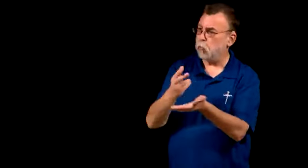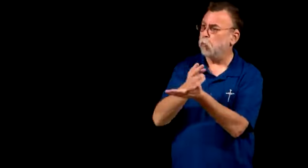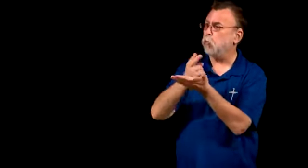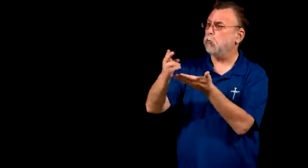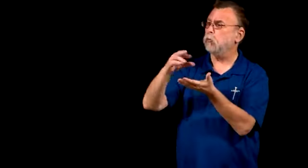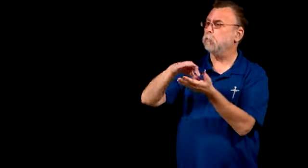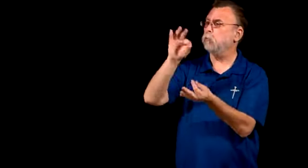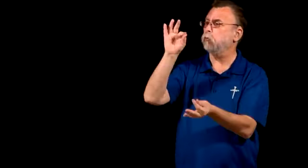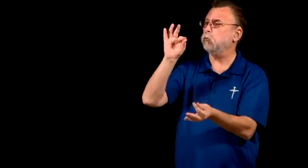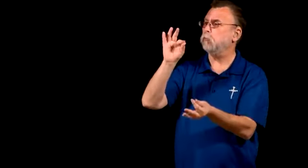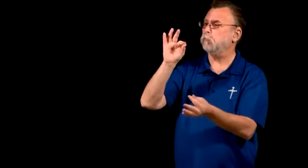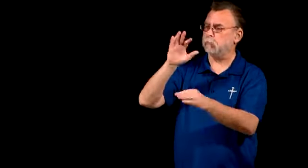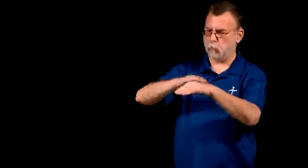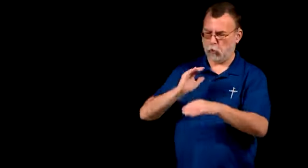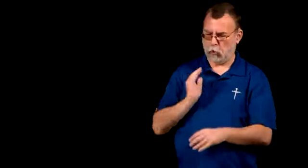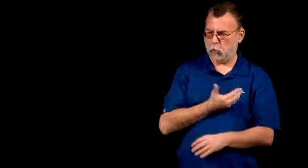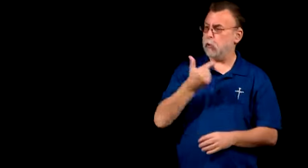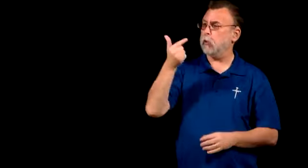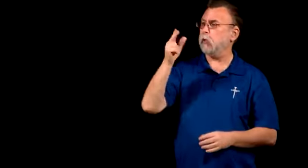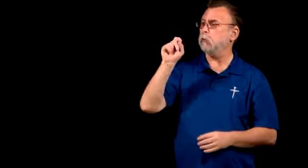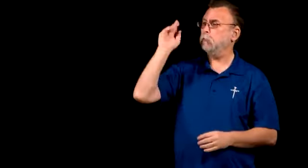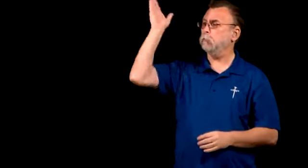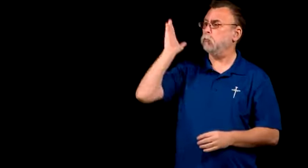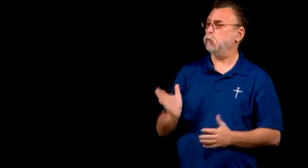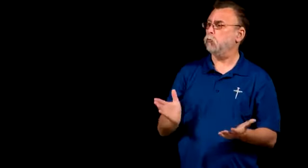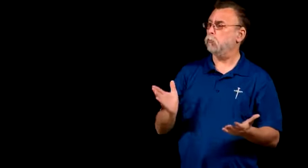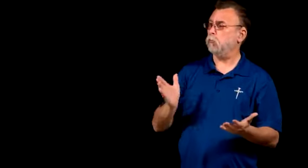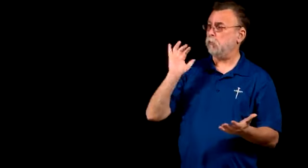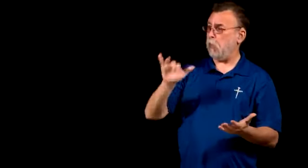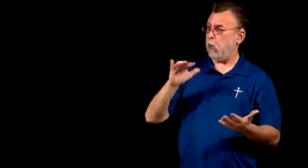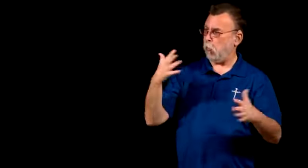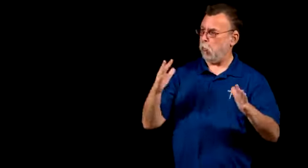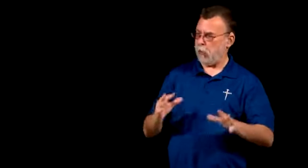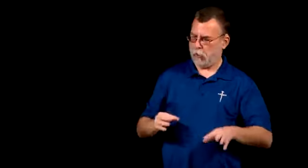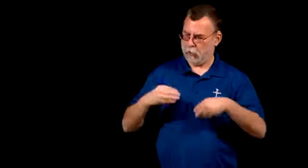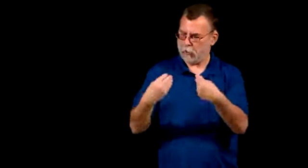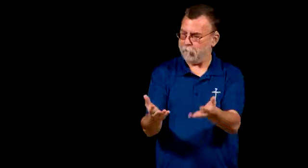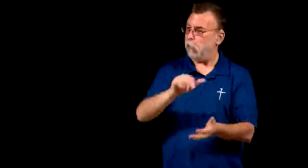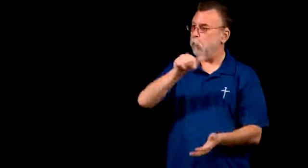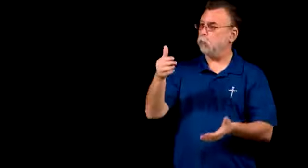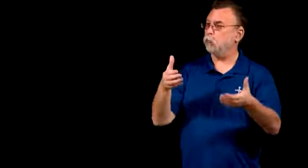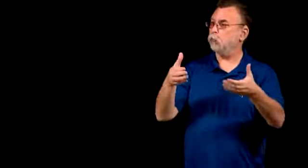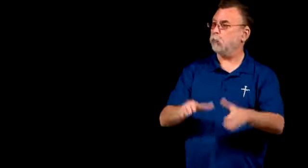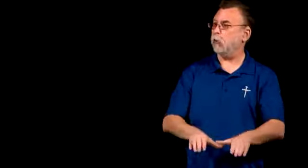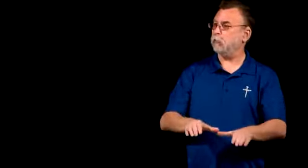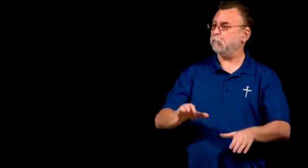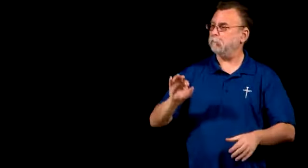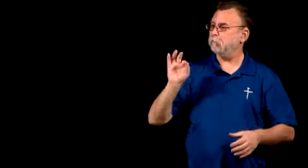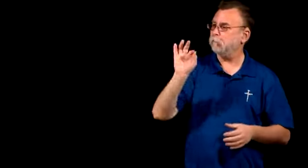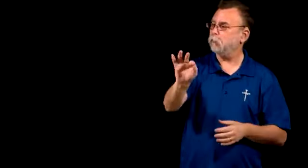We ask you to pour out your Holy Spirit on us and the guest speaker today.